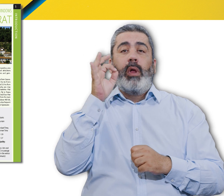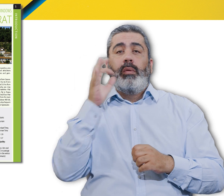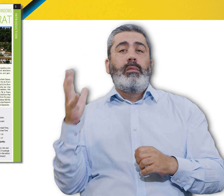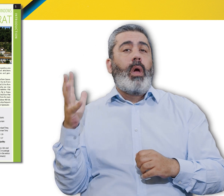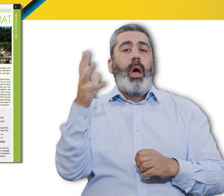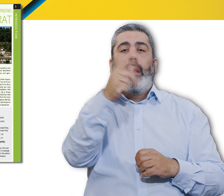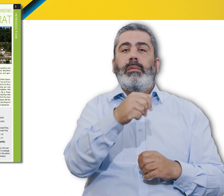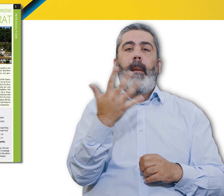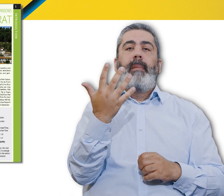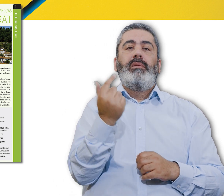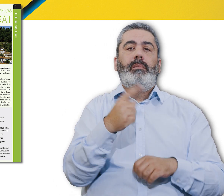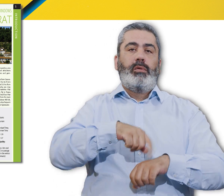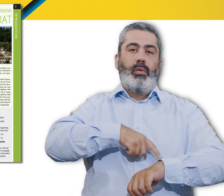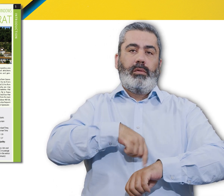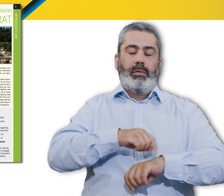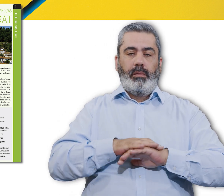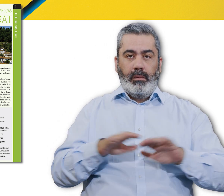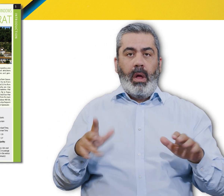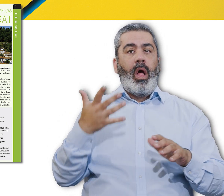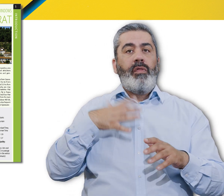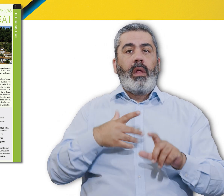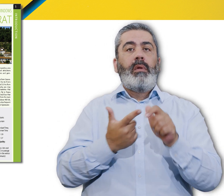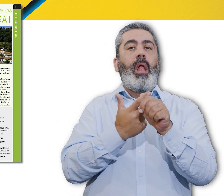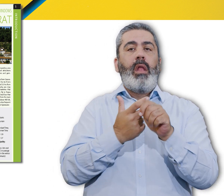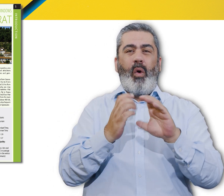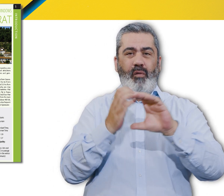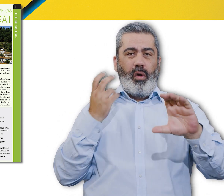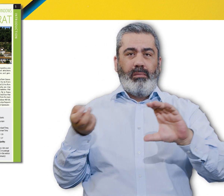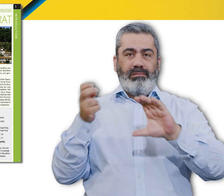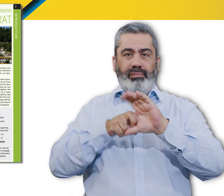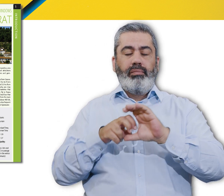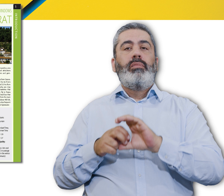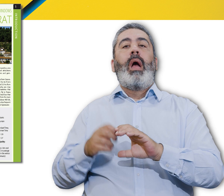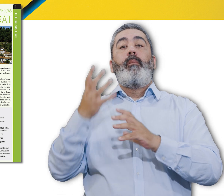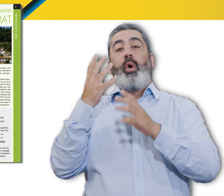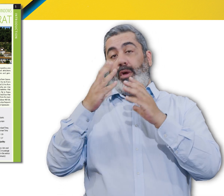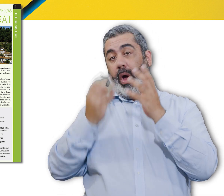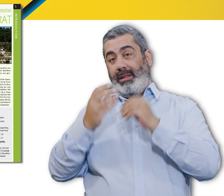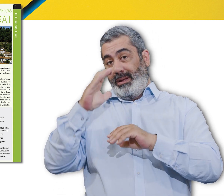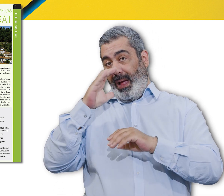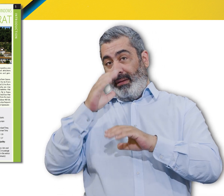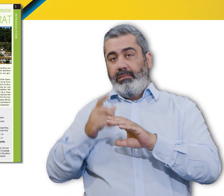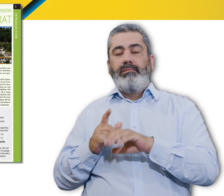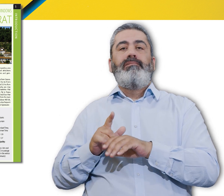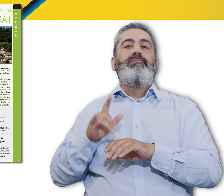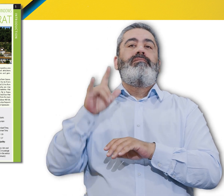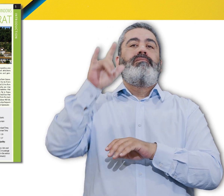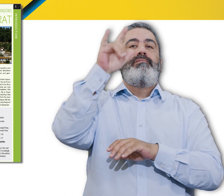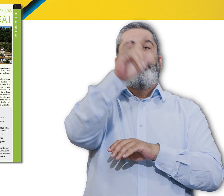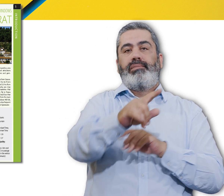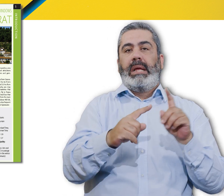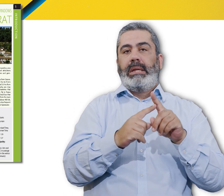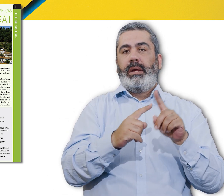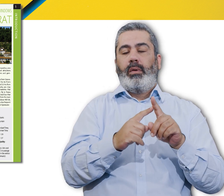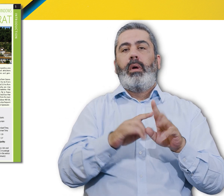Thessaloniki. Alternatively, you may take the bus from Ioannina that terminates in Birat or fly to Tirana and take the relevant local bus